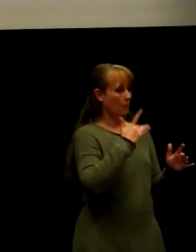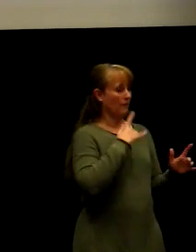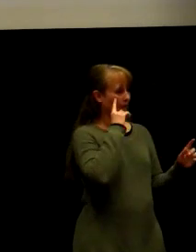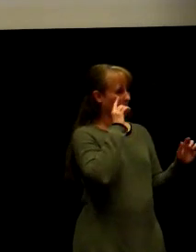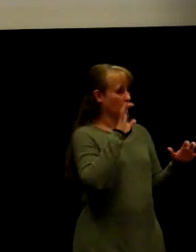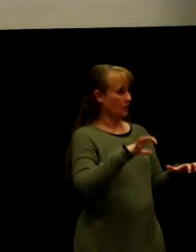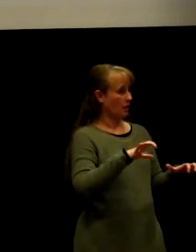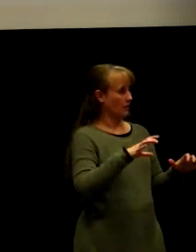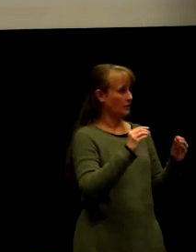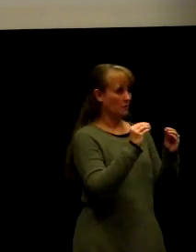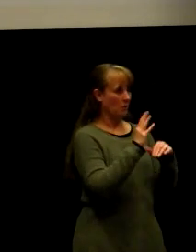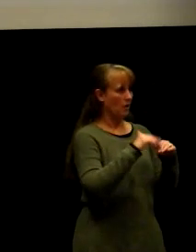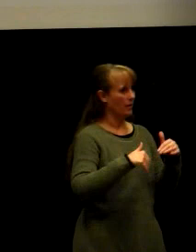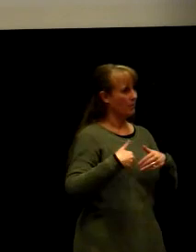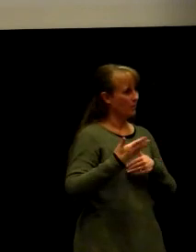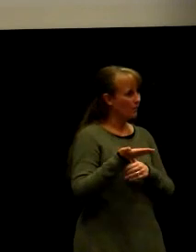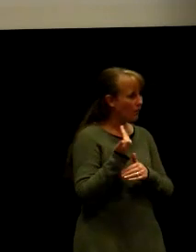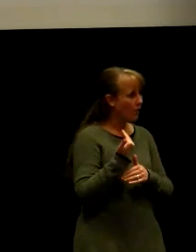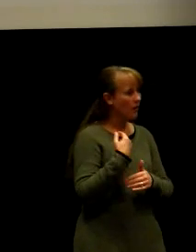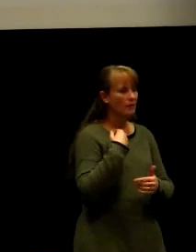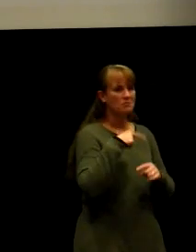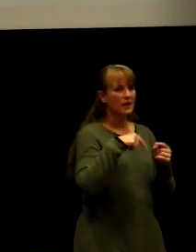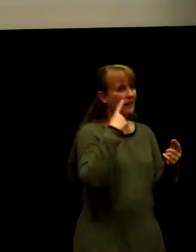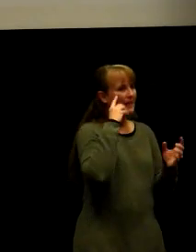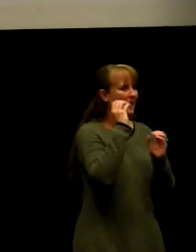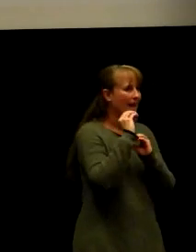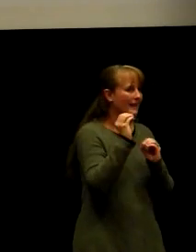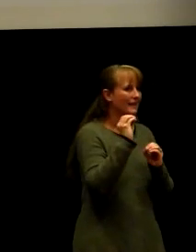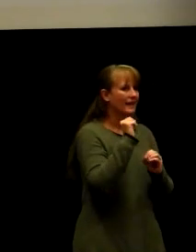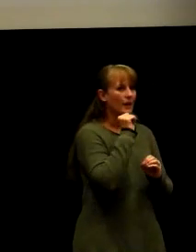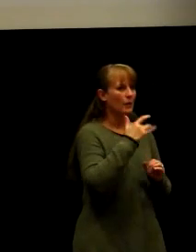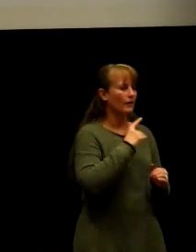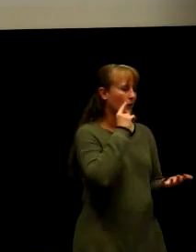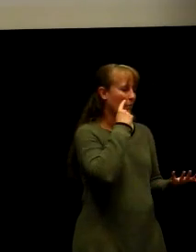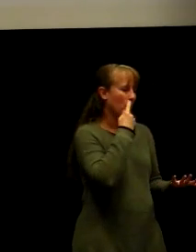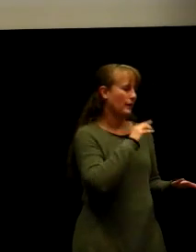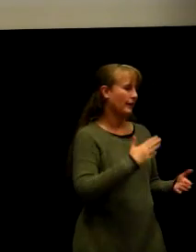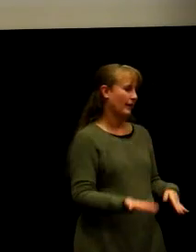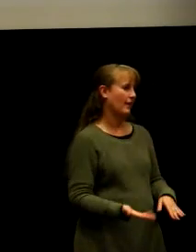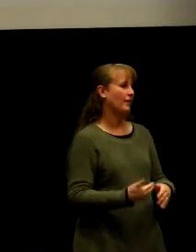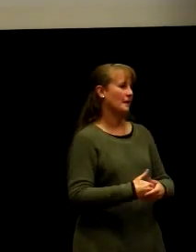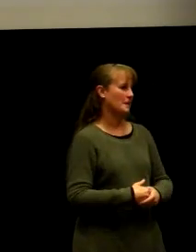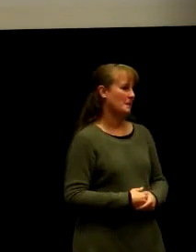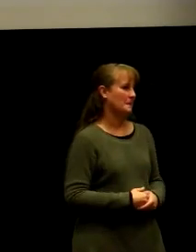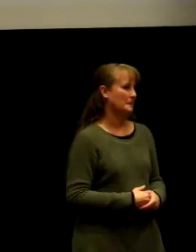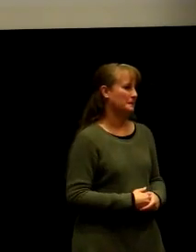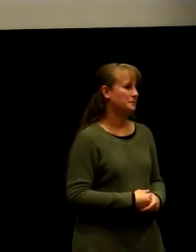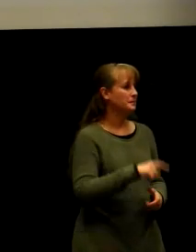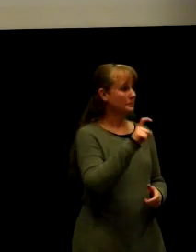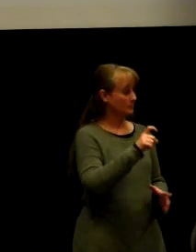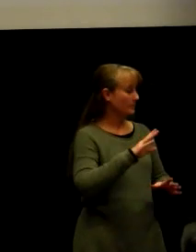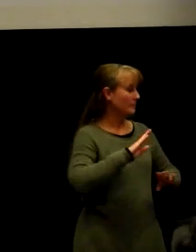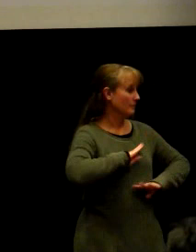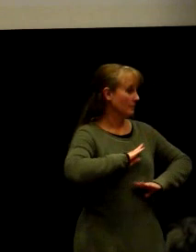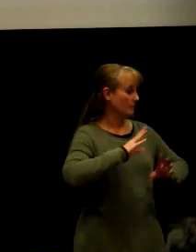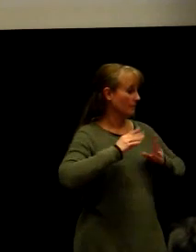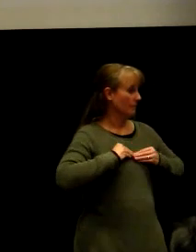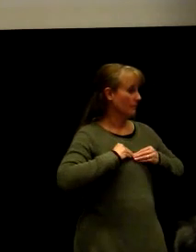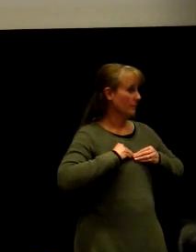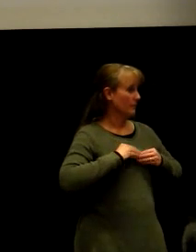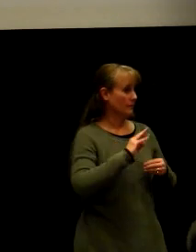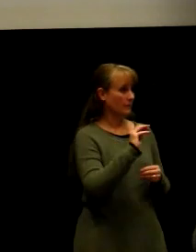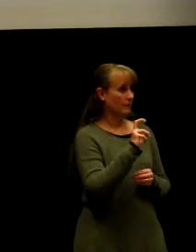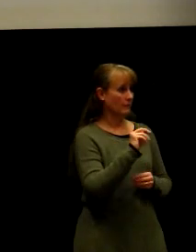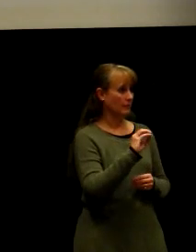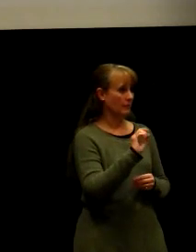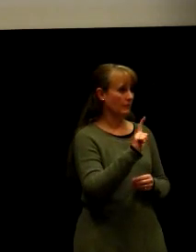beyond everything. I can't come up with anything that wouldn't bore me to death. And so we have to settle for the monolith